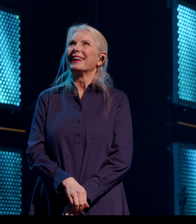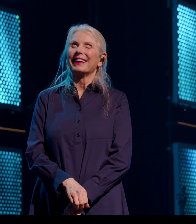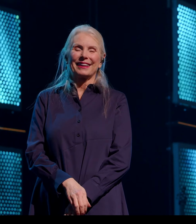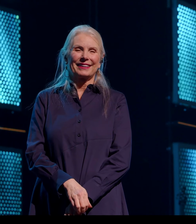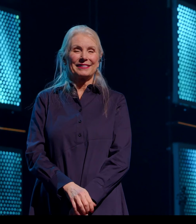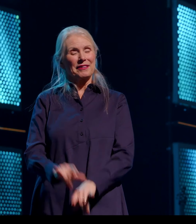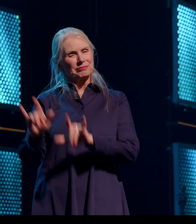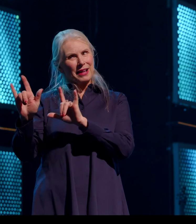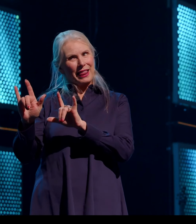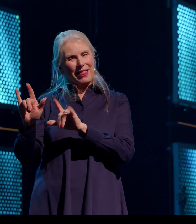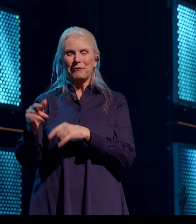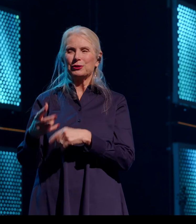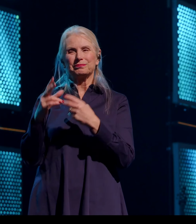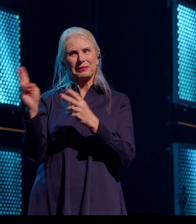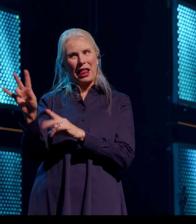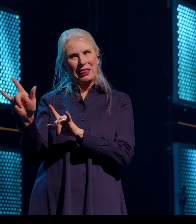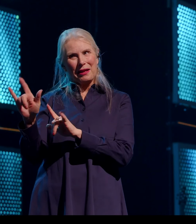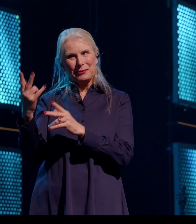I love you, Gina. I love you guys.